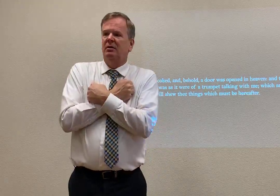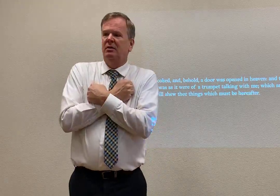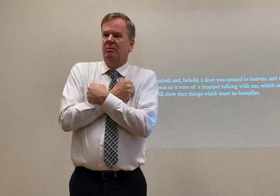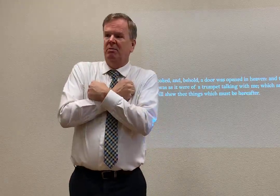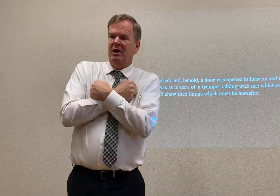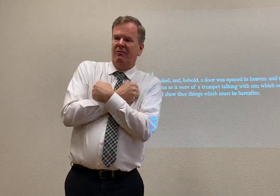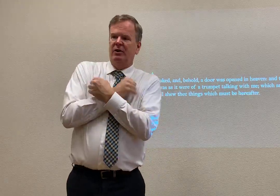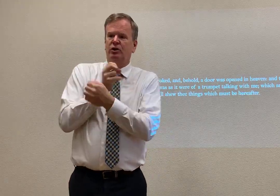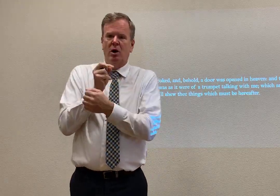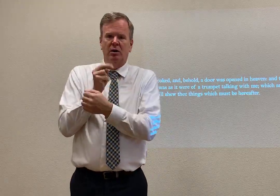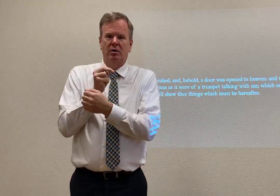Beloved.